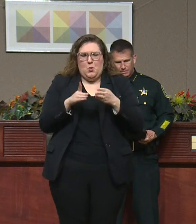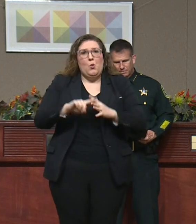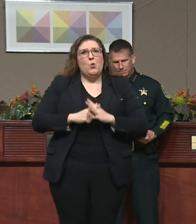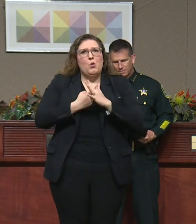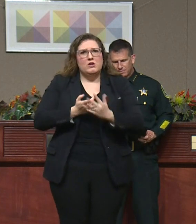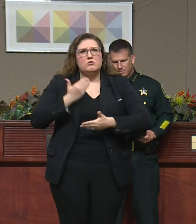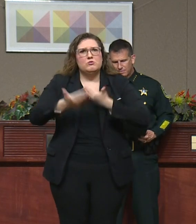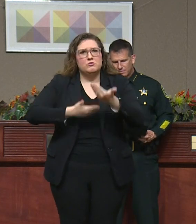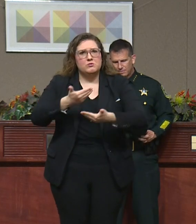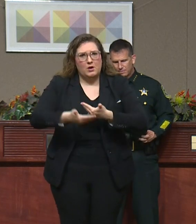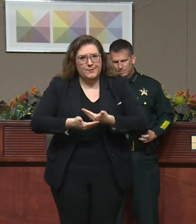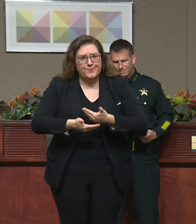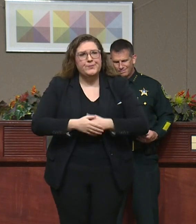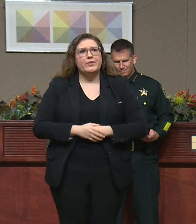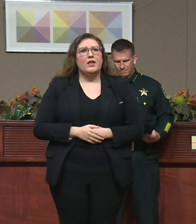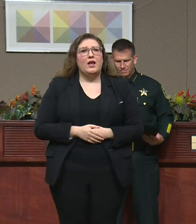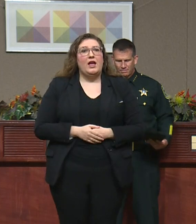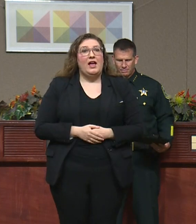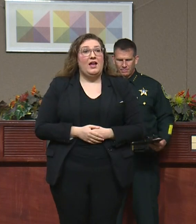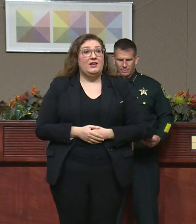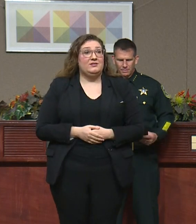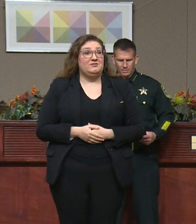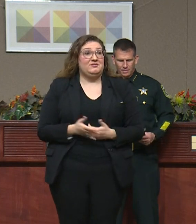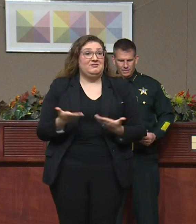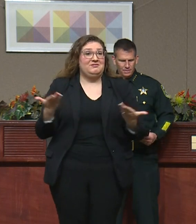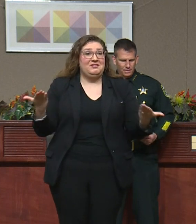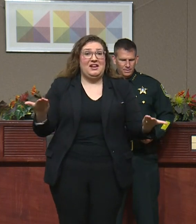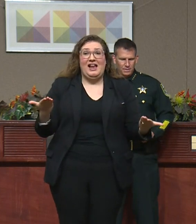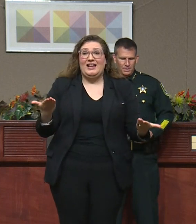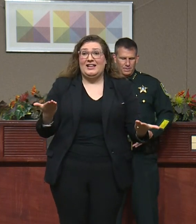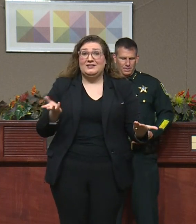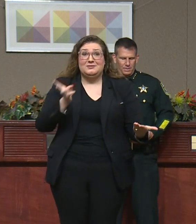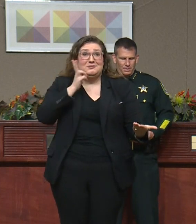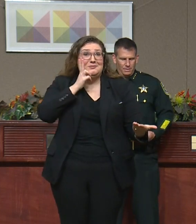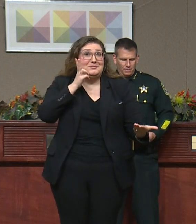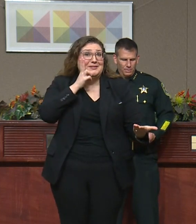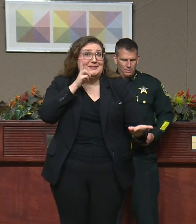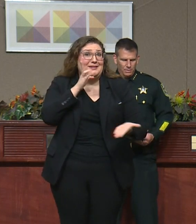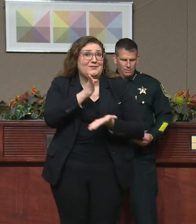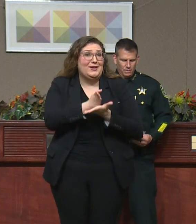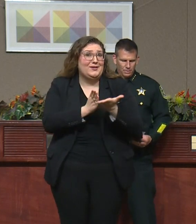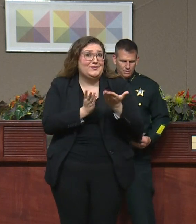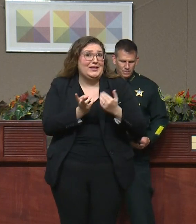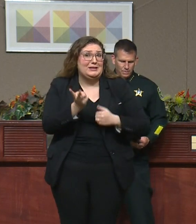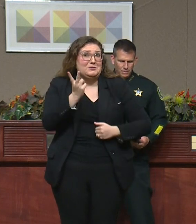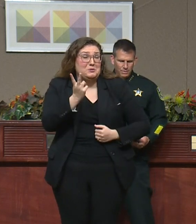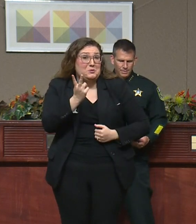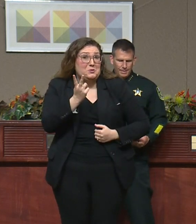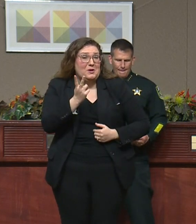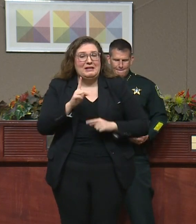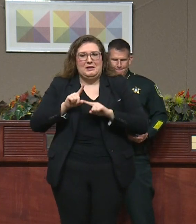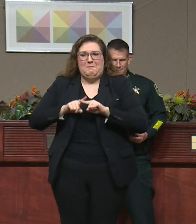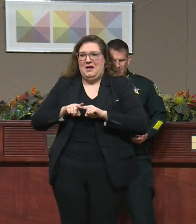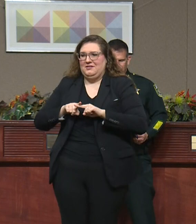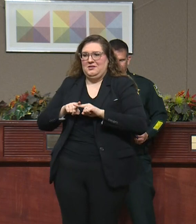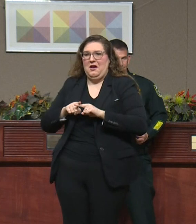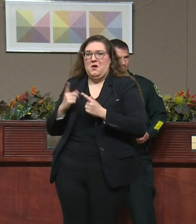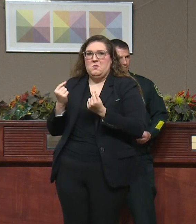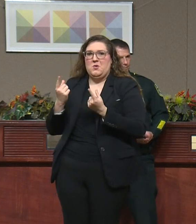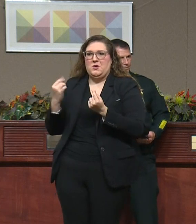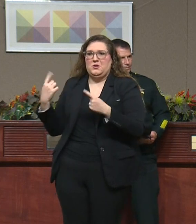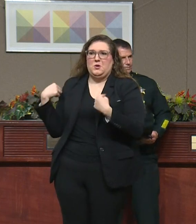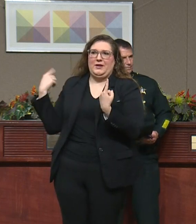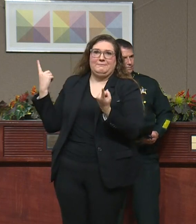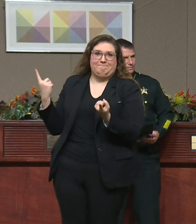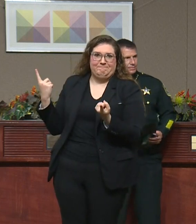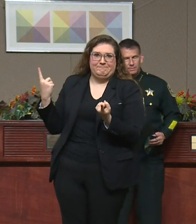how good our shape is going to be for phase 2 will depend on what we all do together to fight this pandemic.